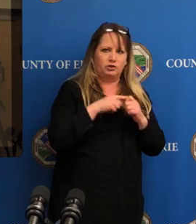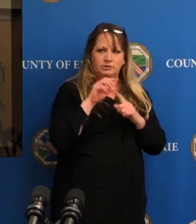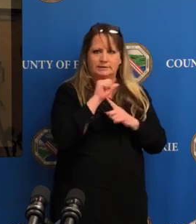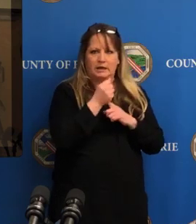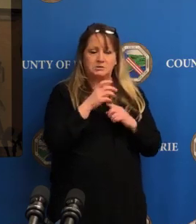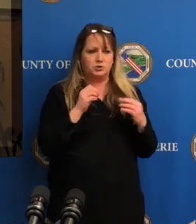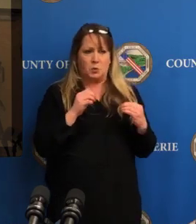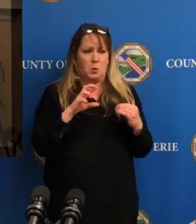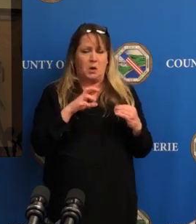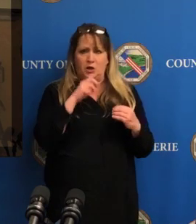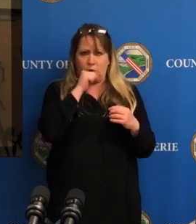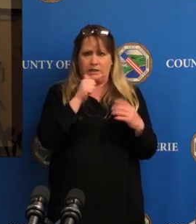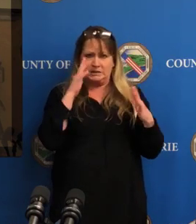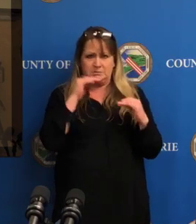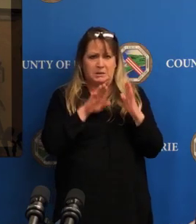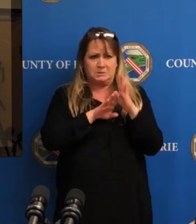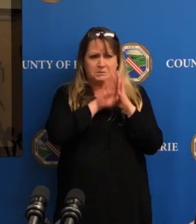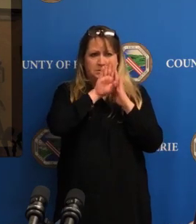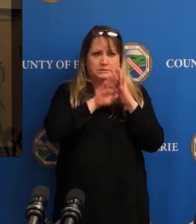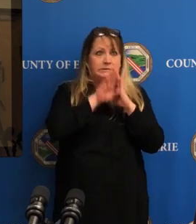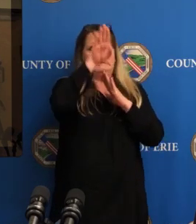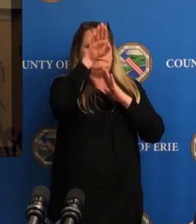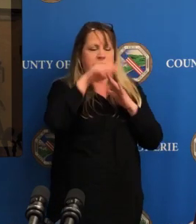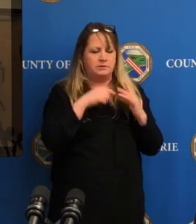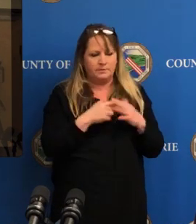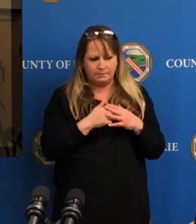no expectations originally?